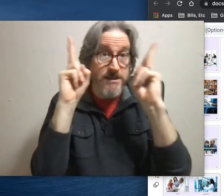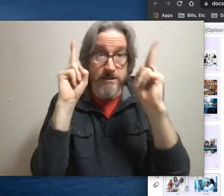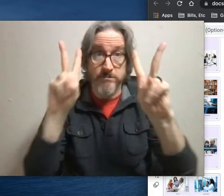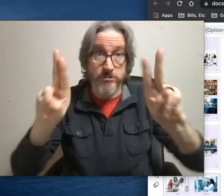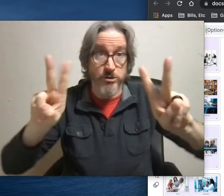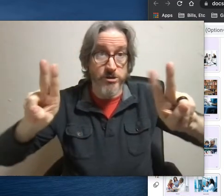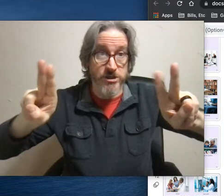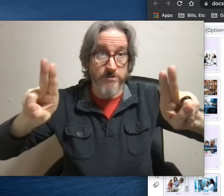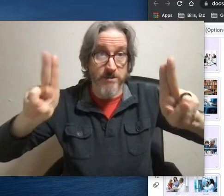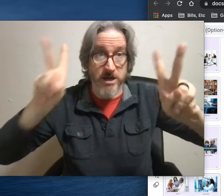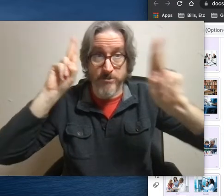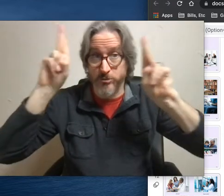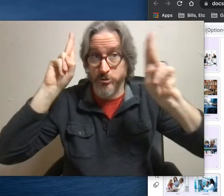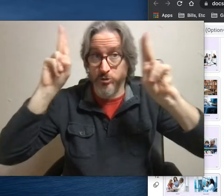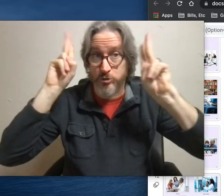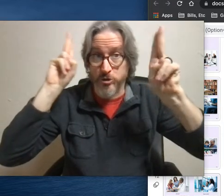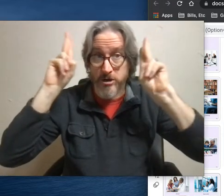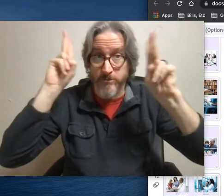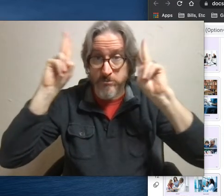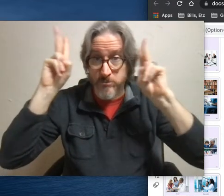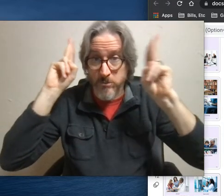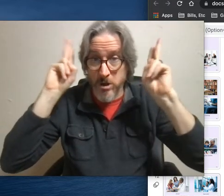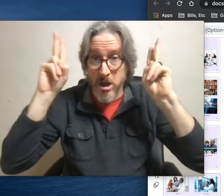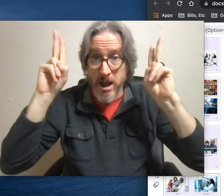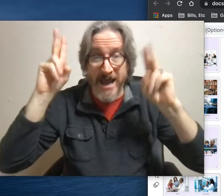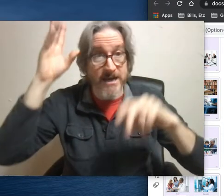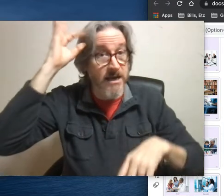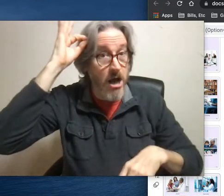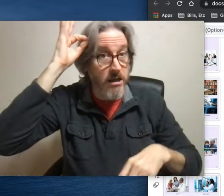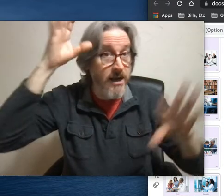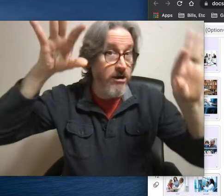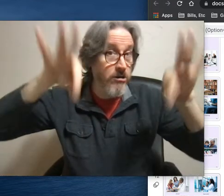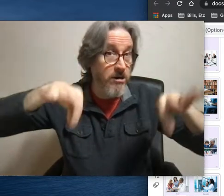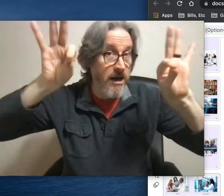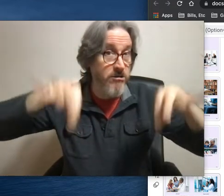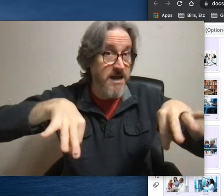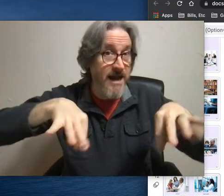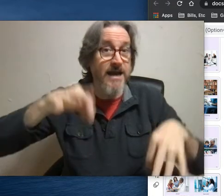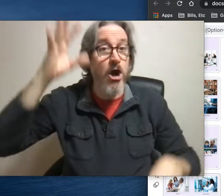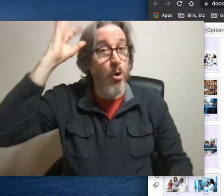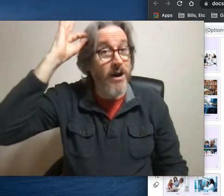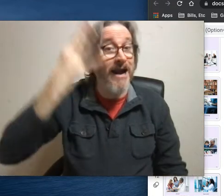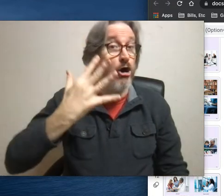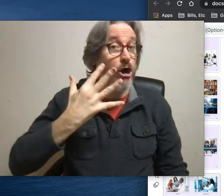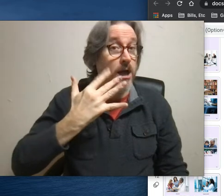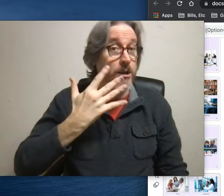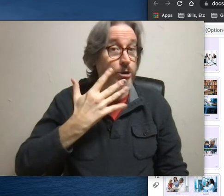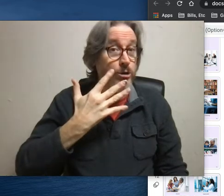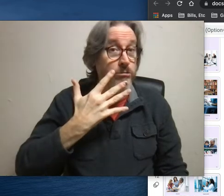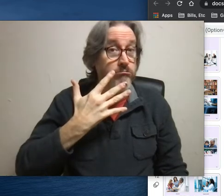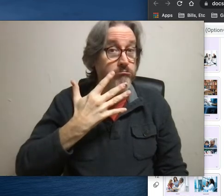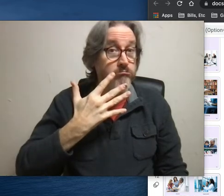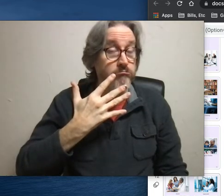Haircut. So just chop, chop, chop, chop, chop, chop, chop. And cut here, hair dye or hair